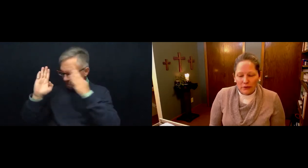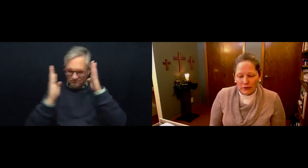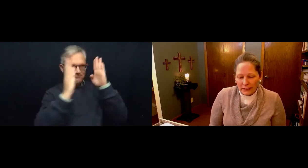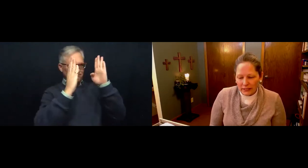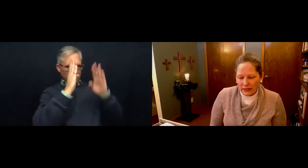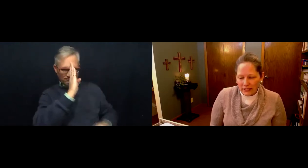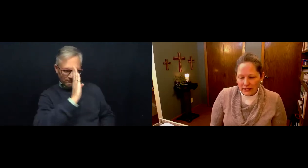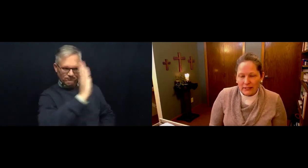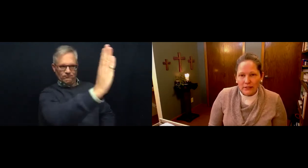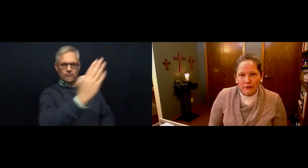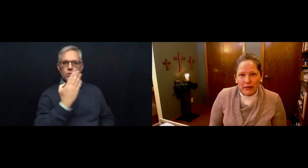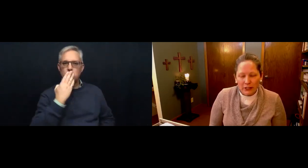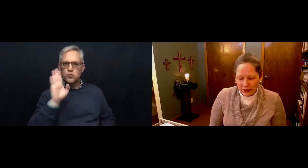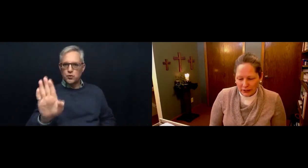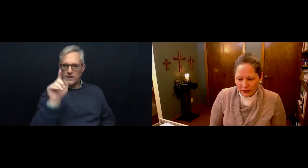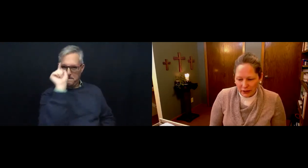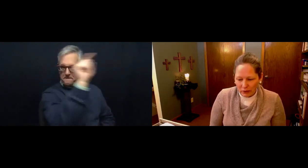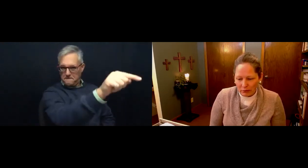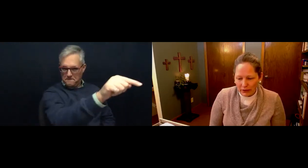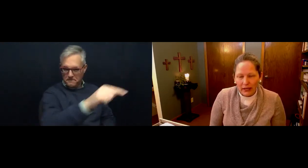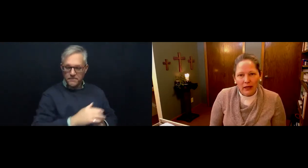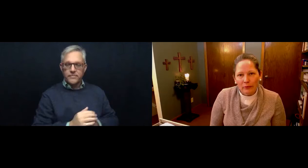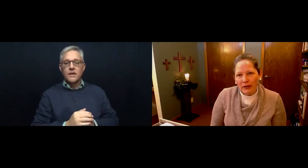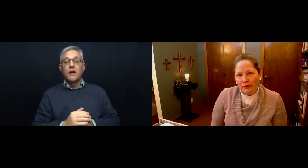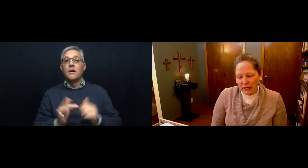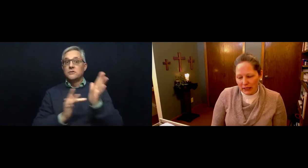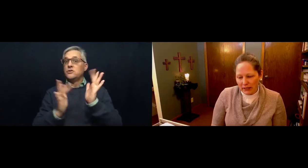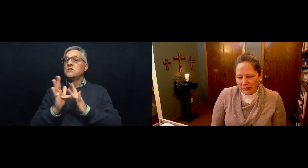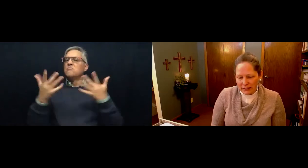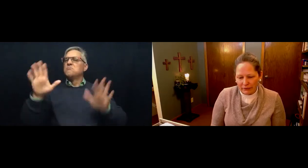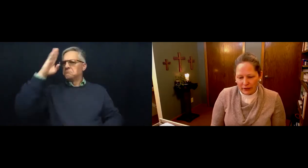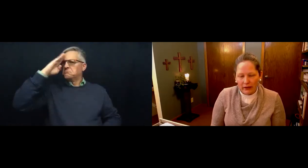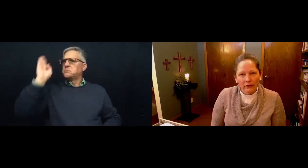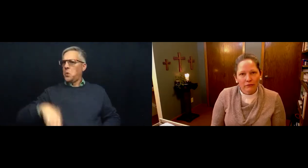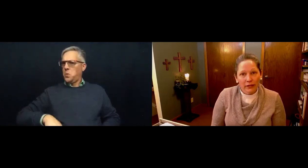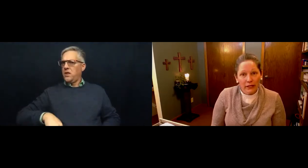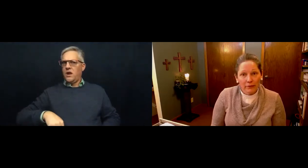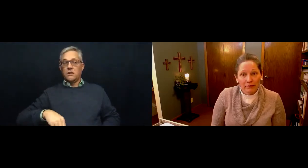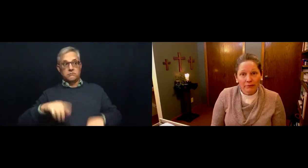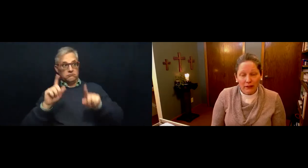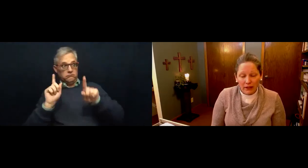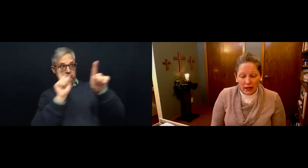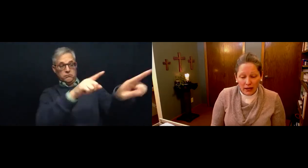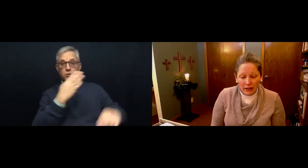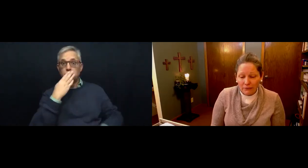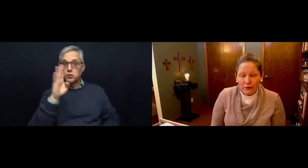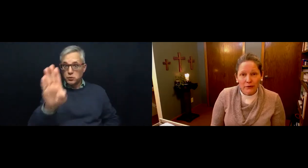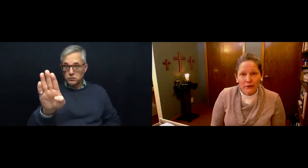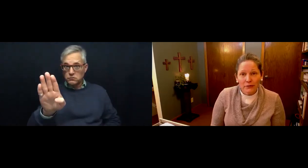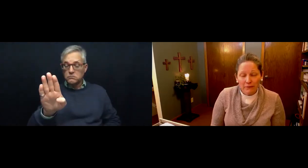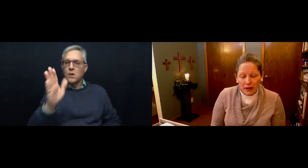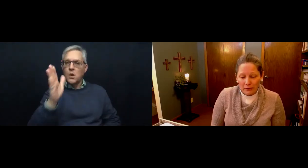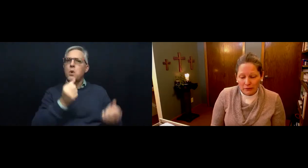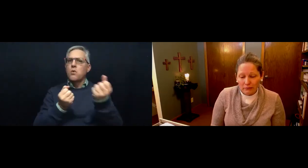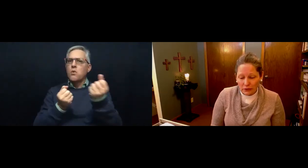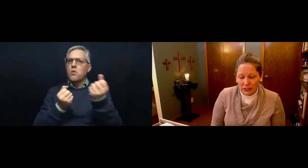Jesus knows that this direction will bring about pain and suffering for him and for those